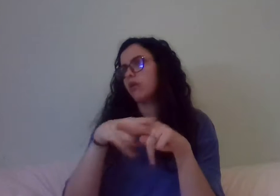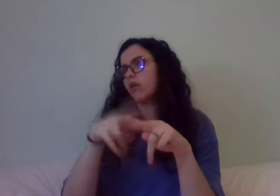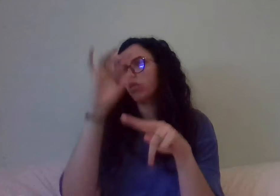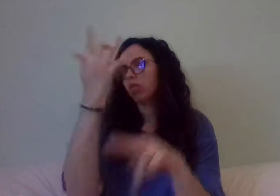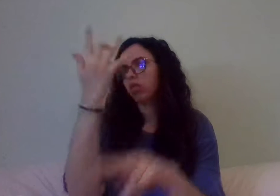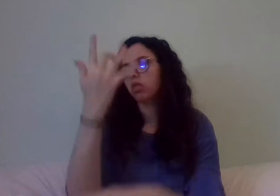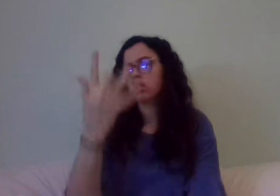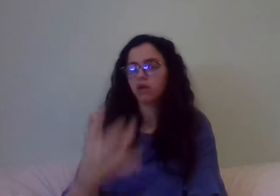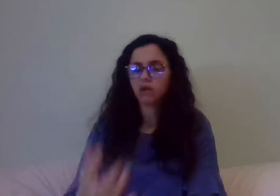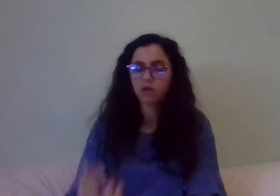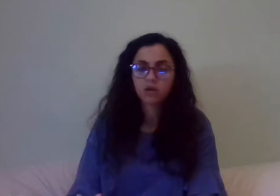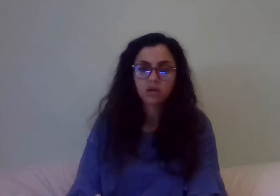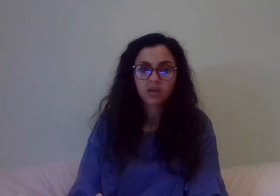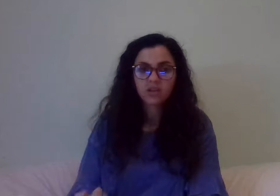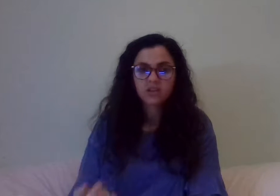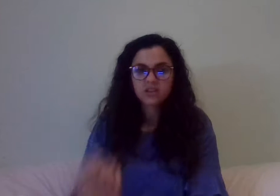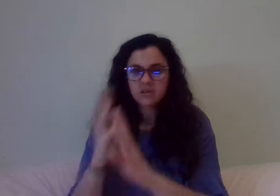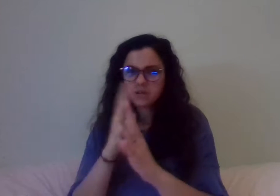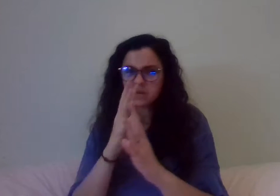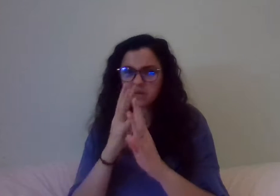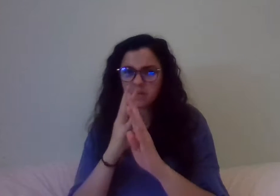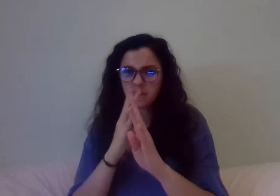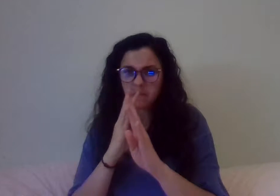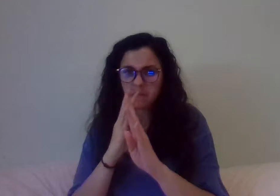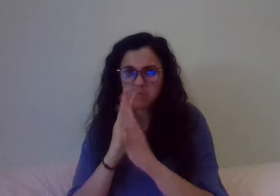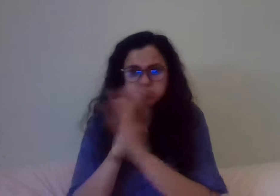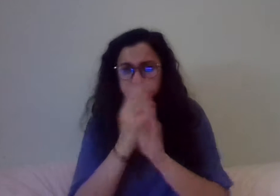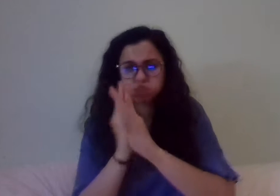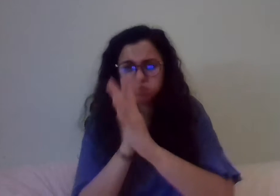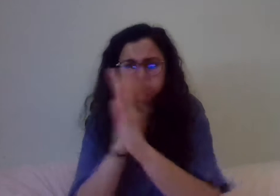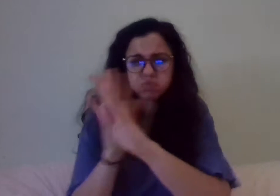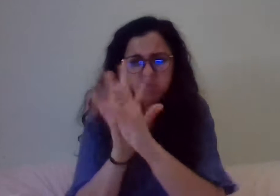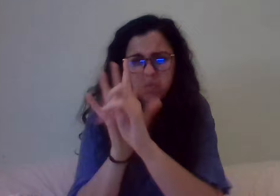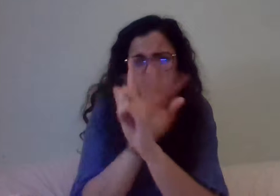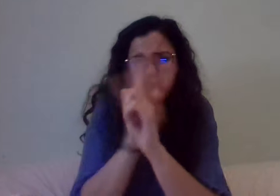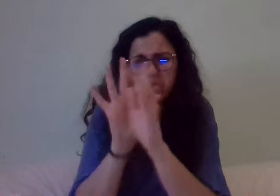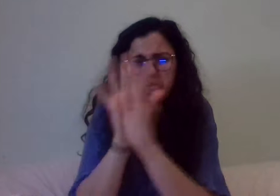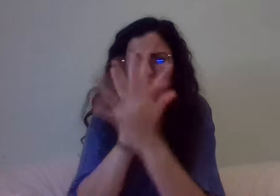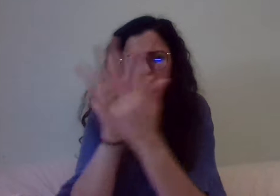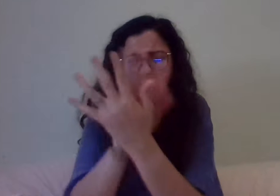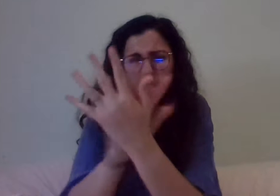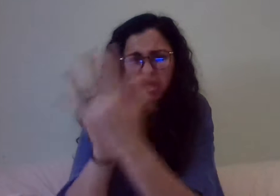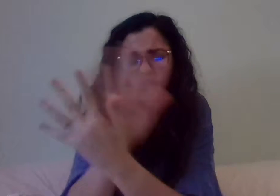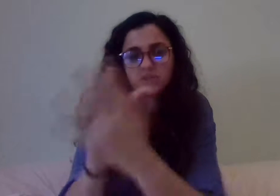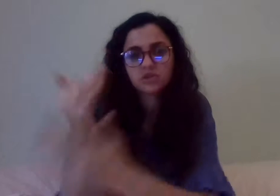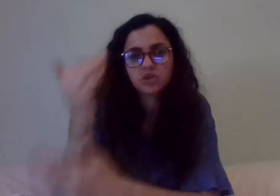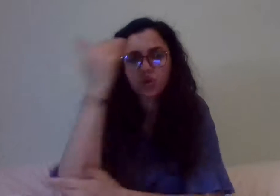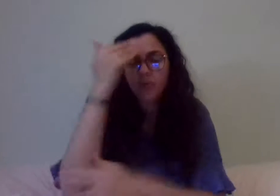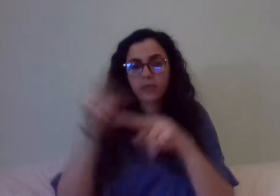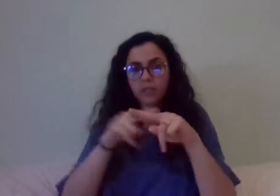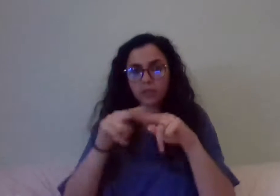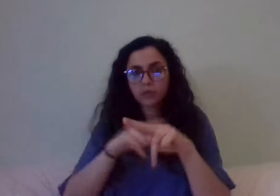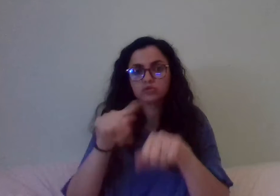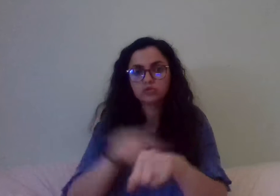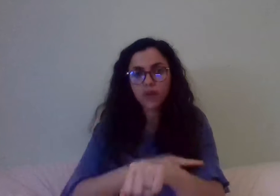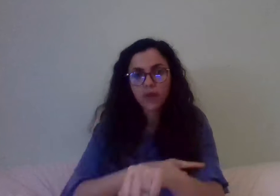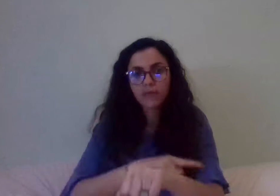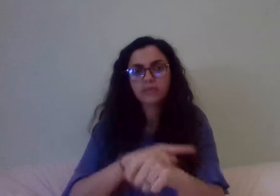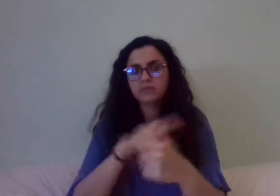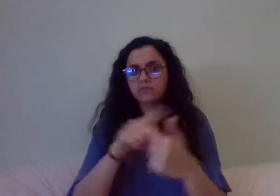push, this shove of people to know that the voyage is long, the journey is long, the seats are all taken up,